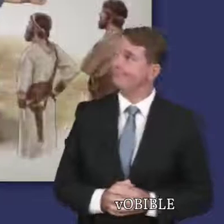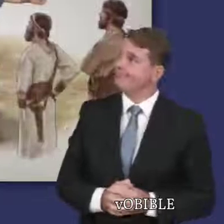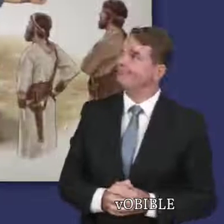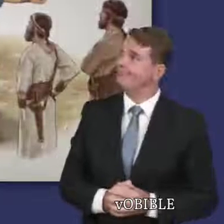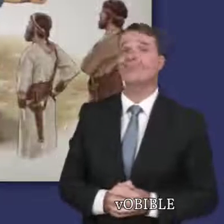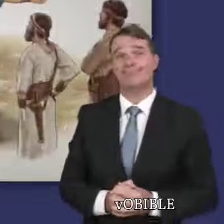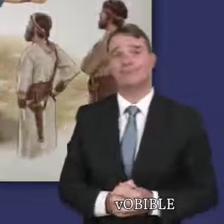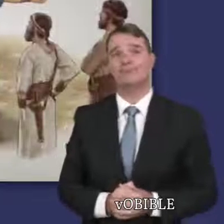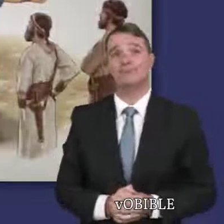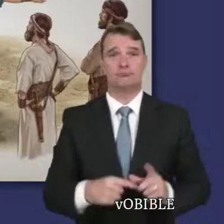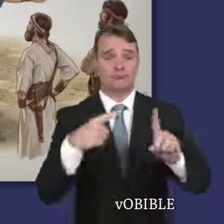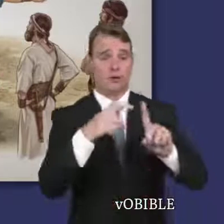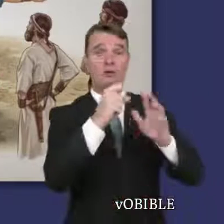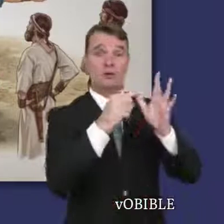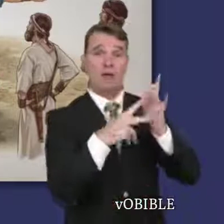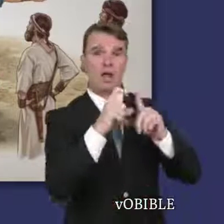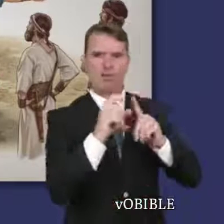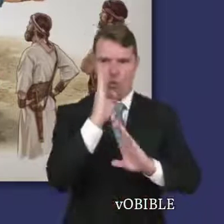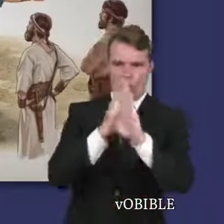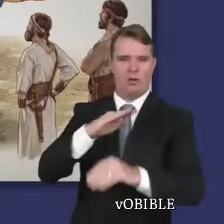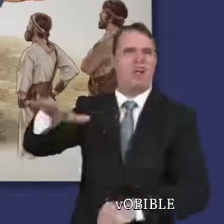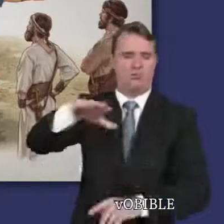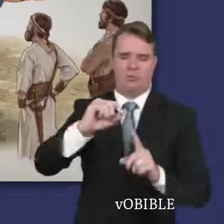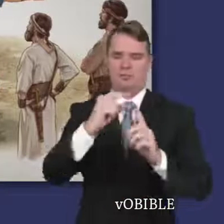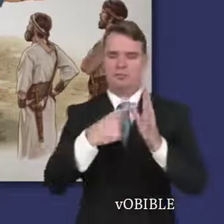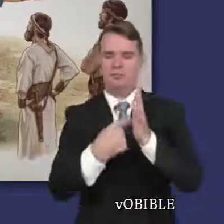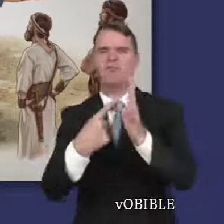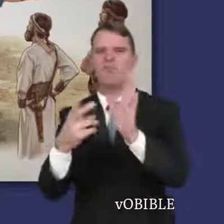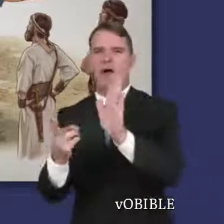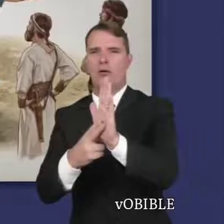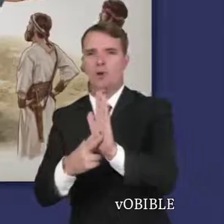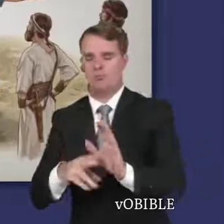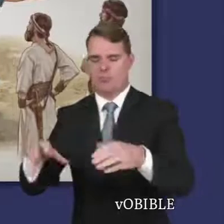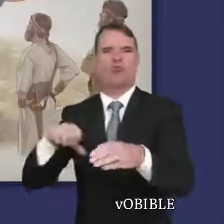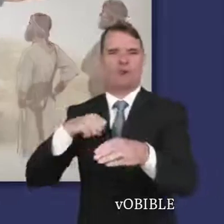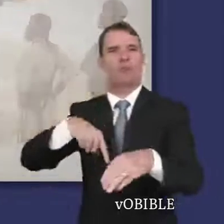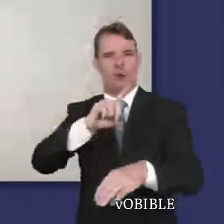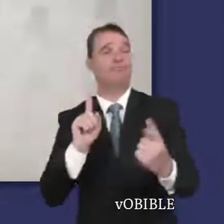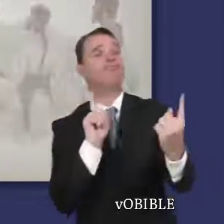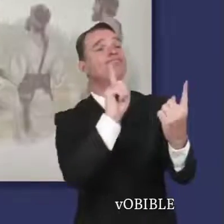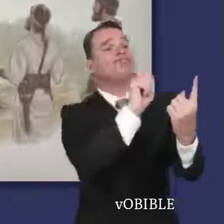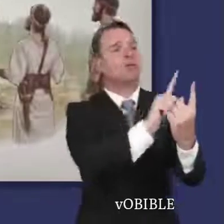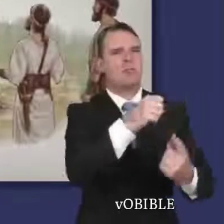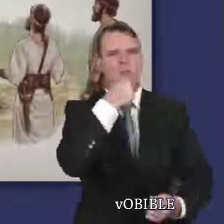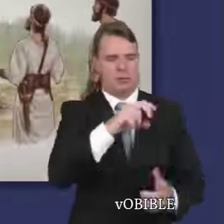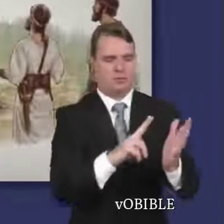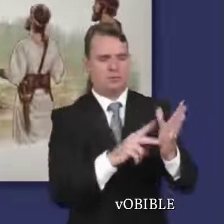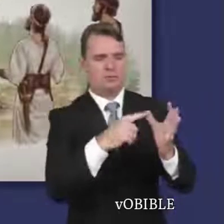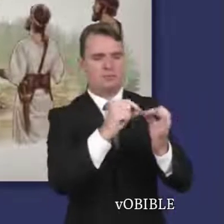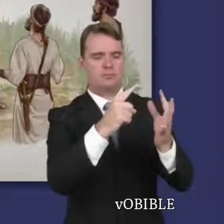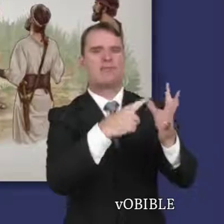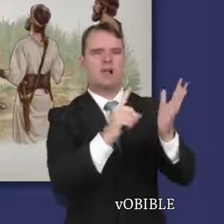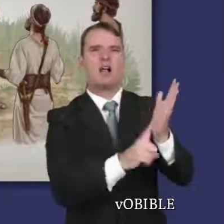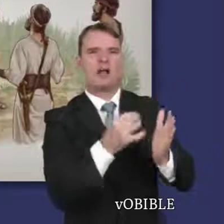David, now in the wilderness of Paran, sends 10 of his young men to a wealthy sheep owner called Nabal to ask